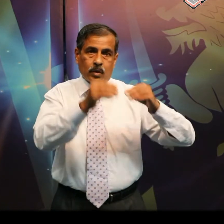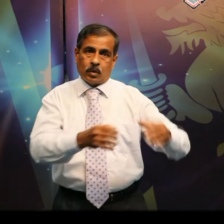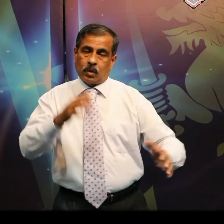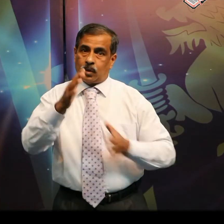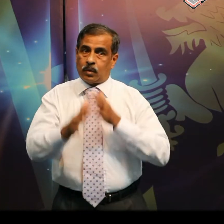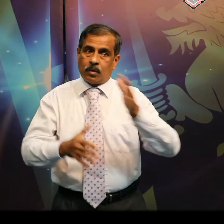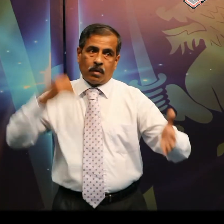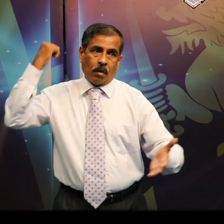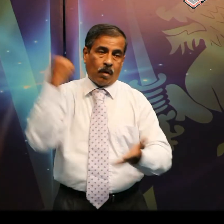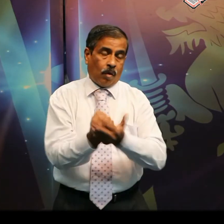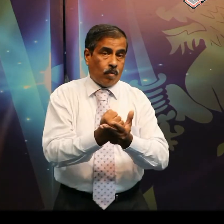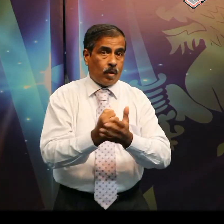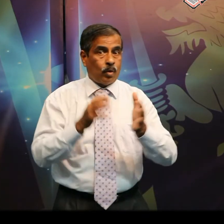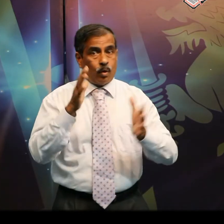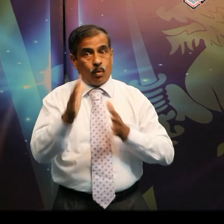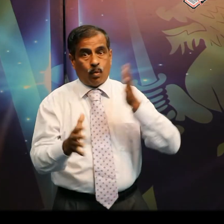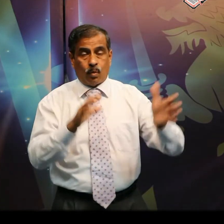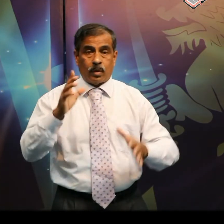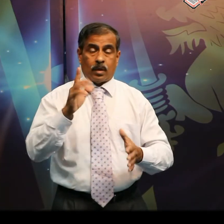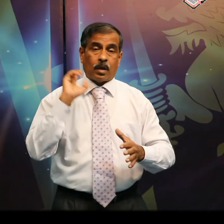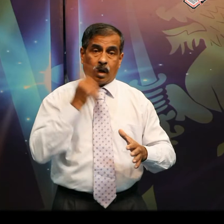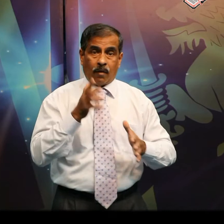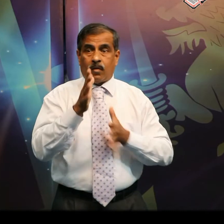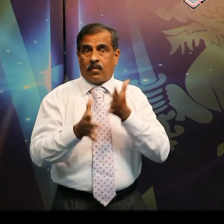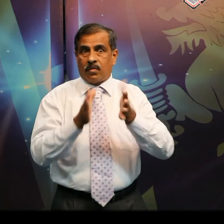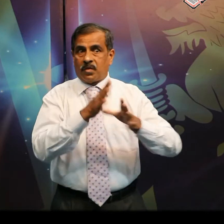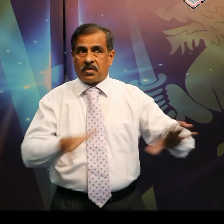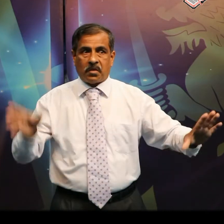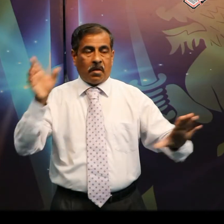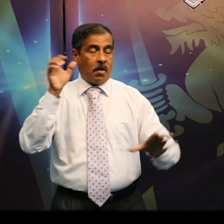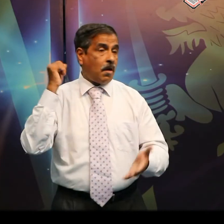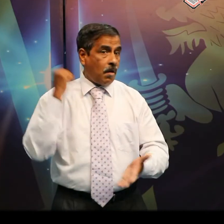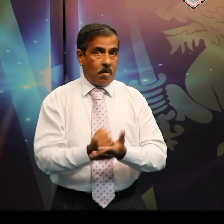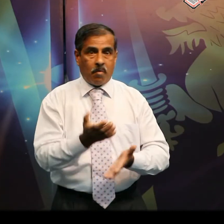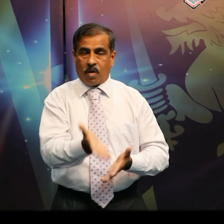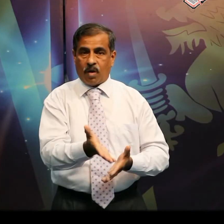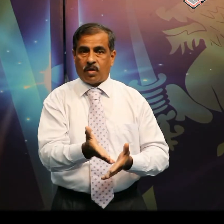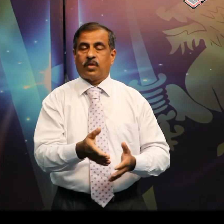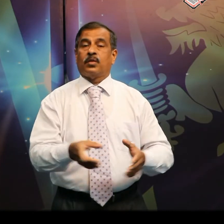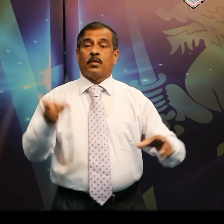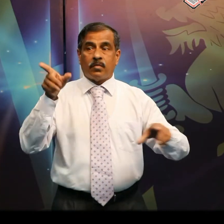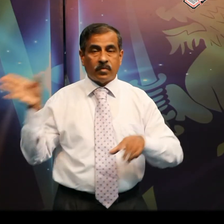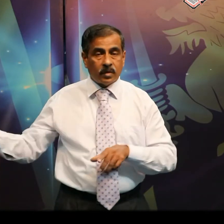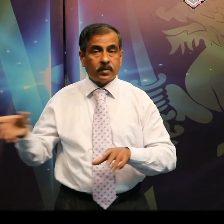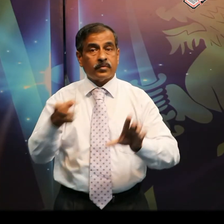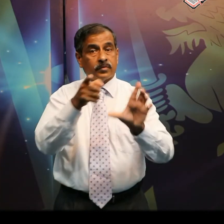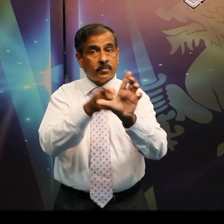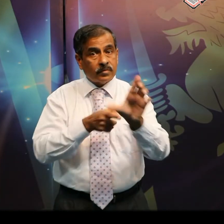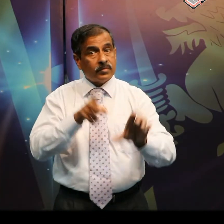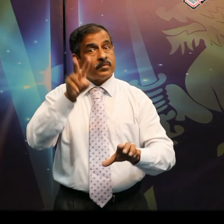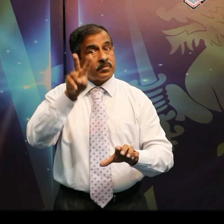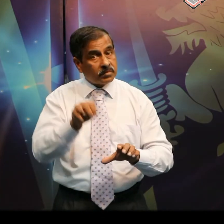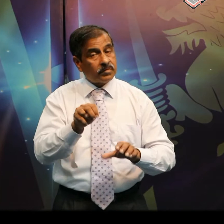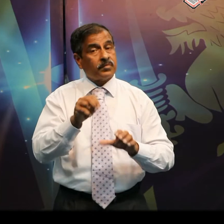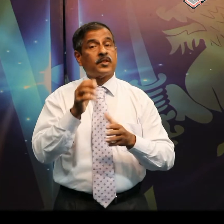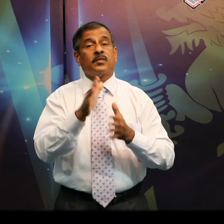know, or the depth of our ignorance. I have been a translation consultant for almost 20 years and have